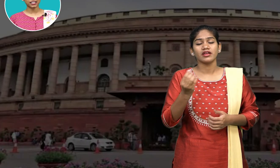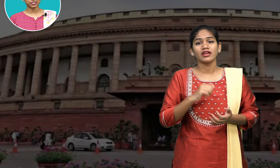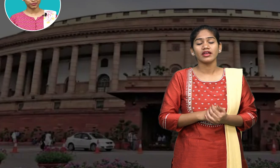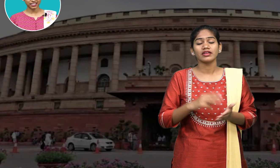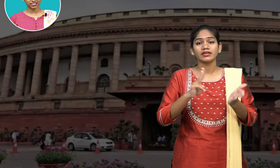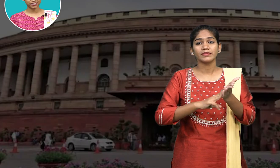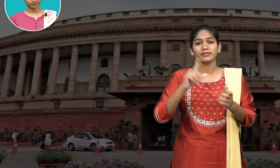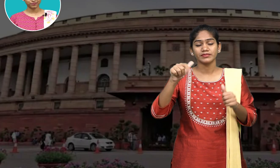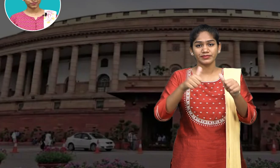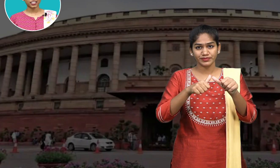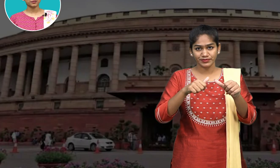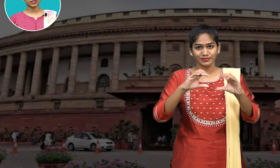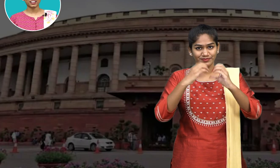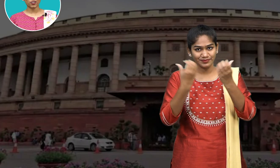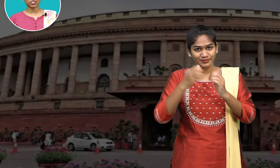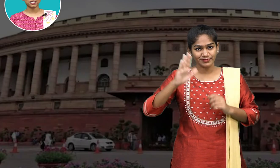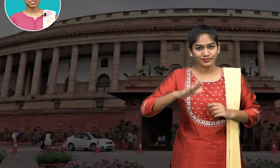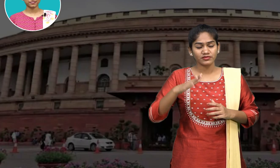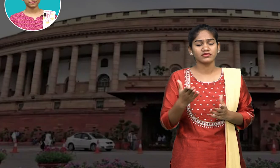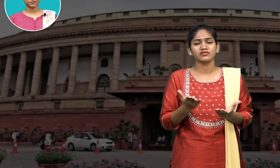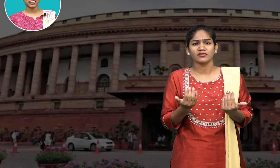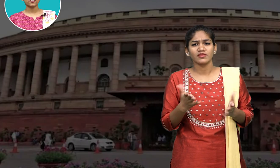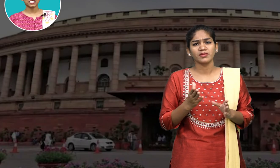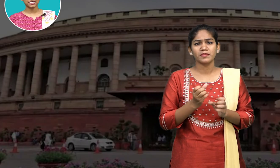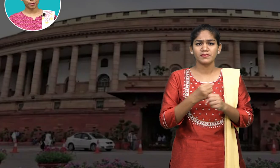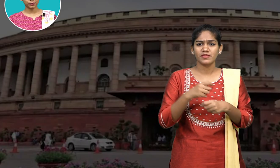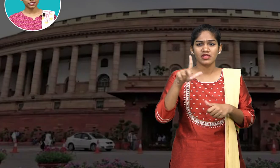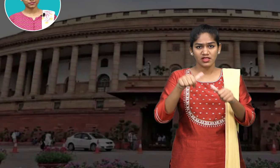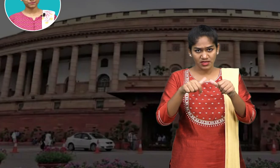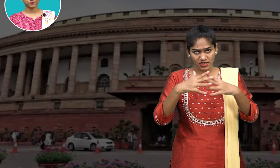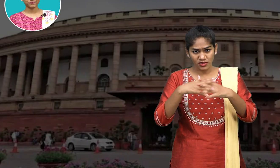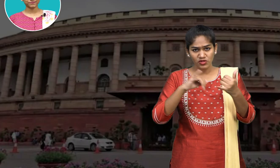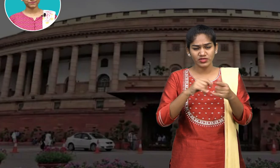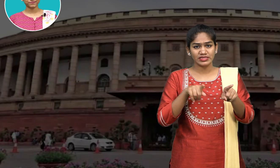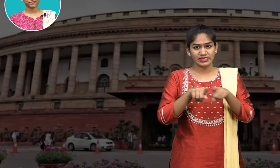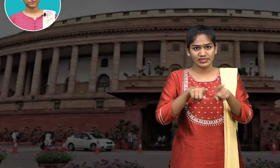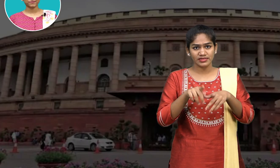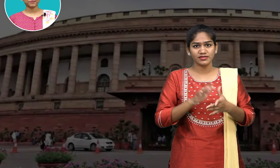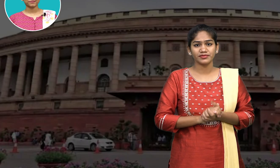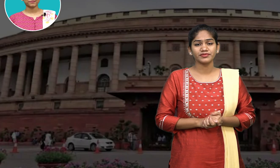legislative assemblies can make laws. For example,